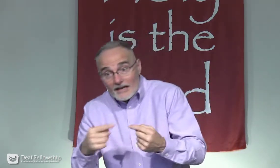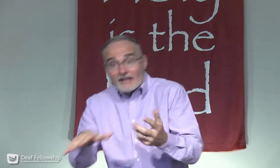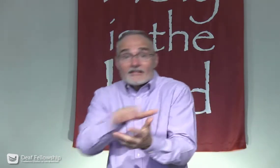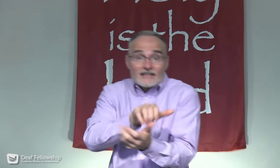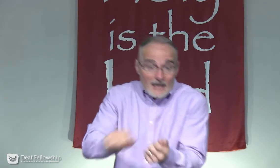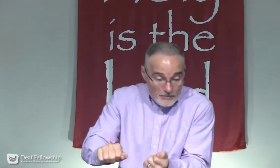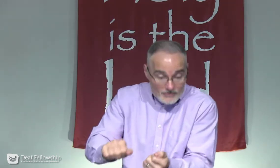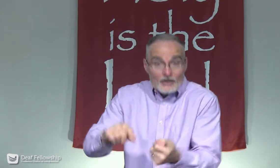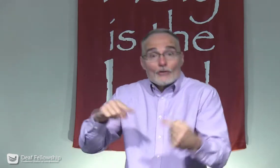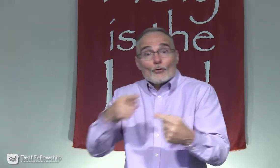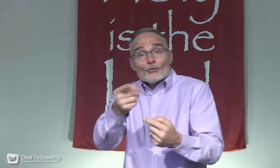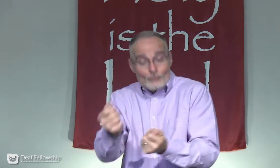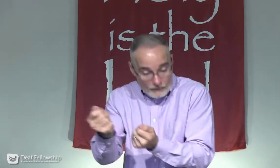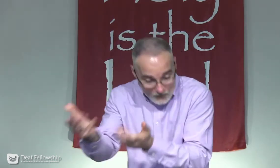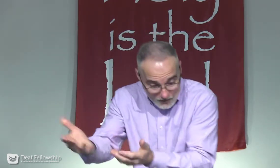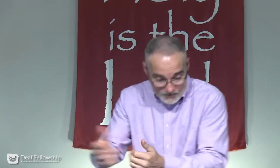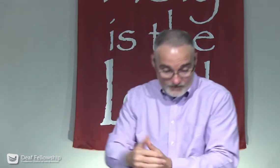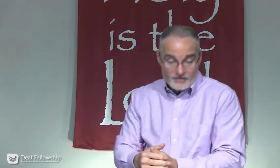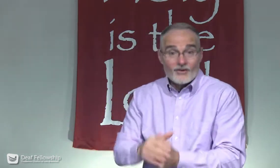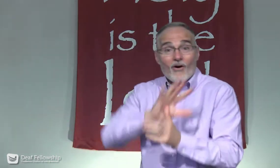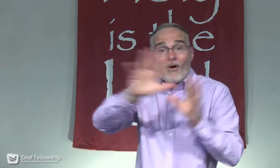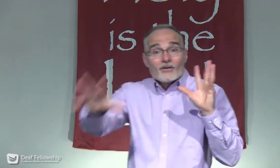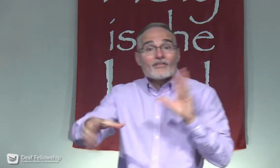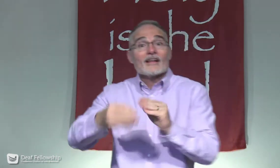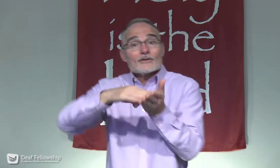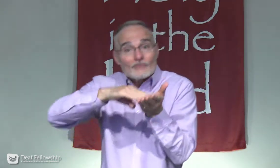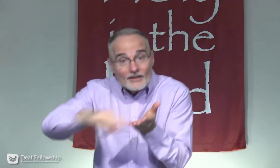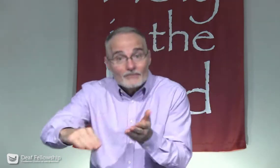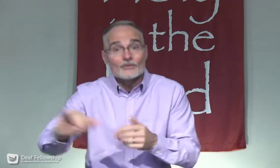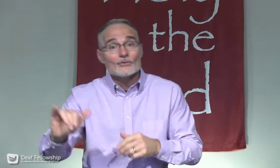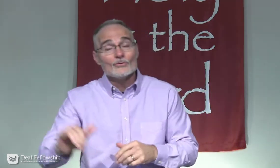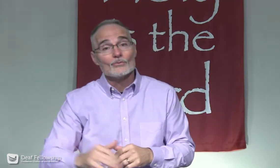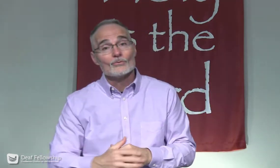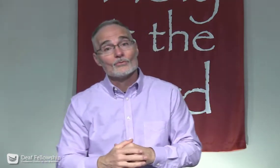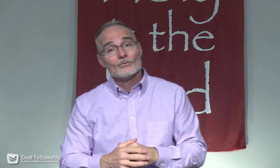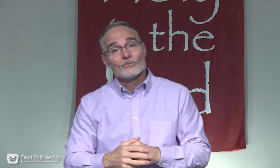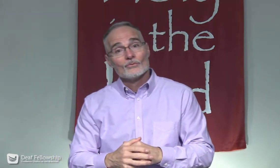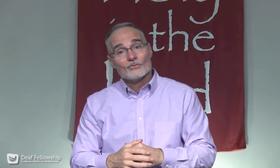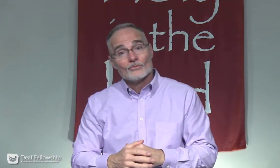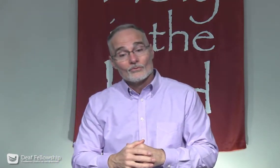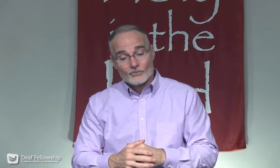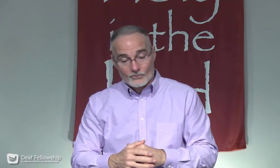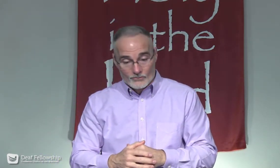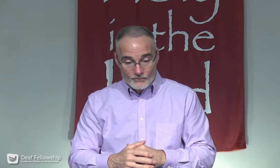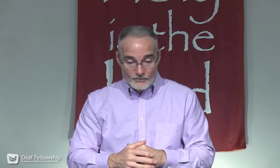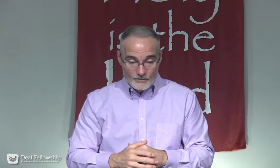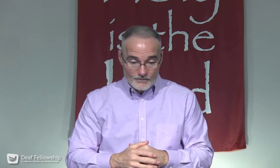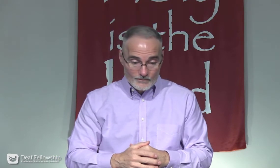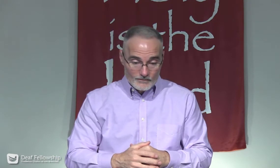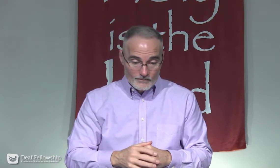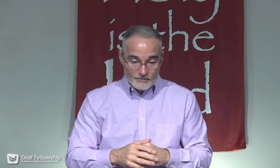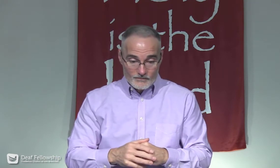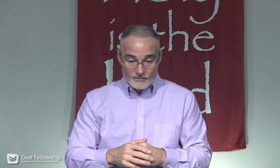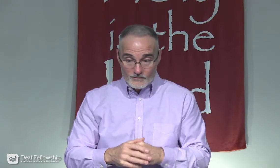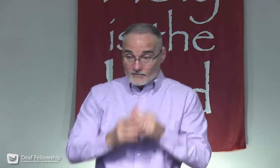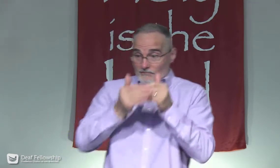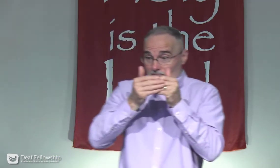consequences of all of those sins, the pain, the damage, the hurt that you cause, all of that is forgiven also.